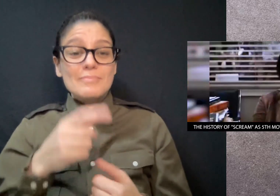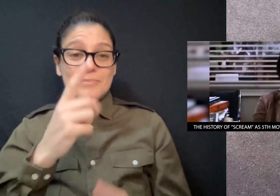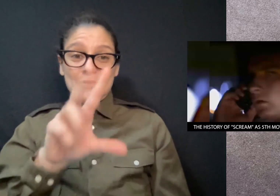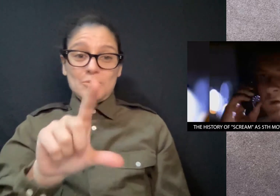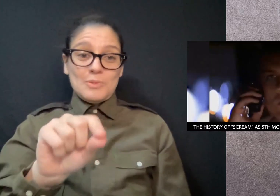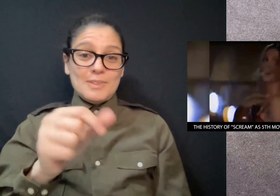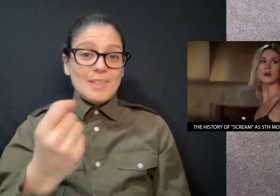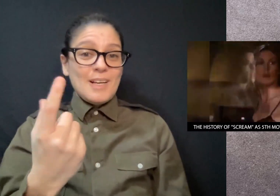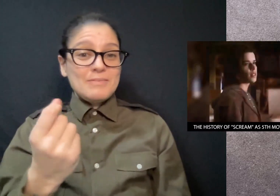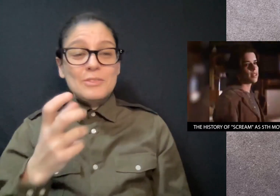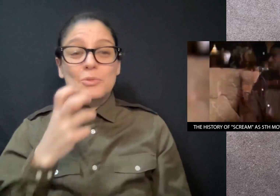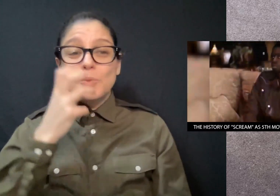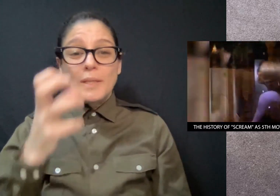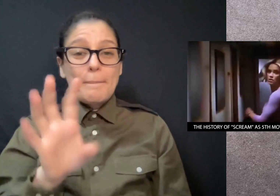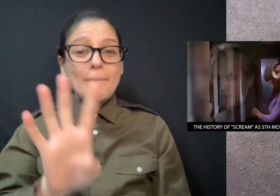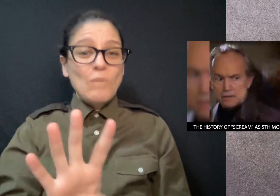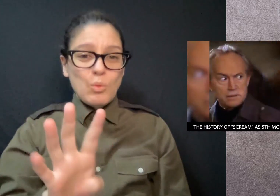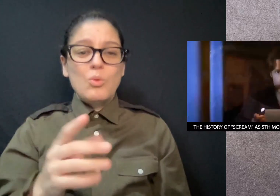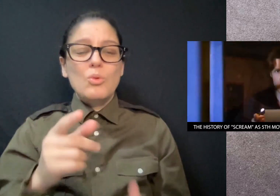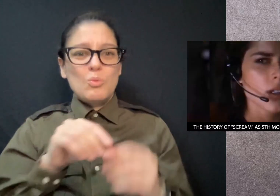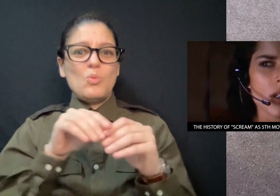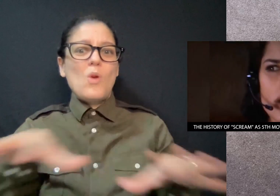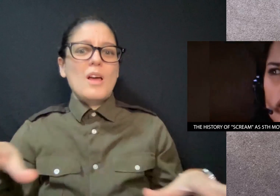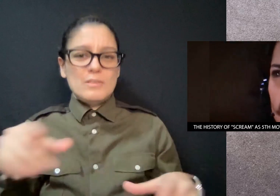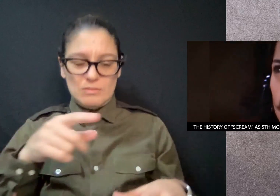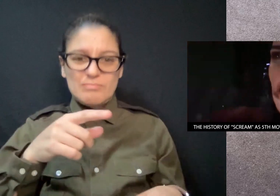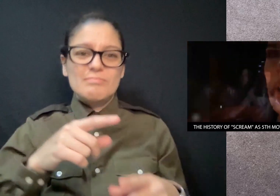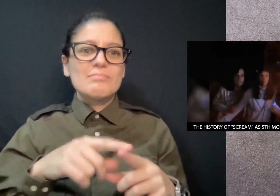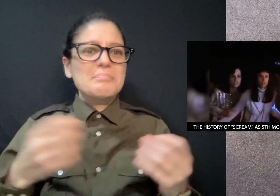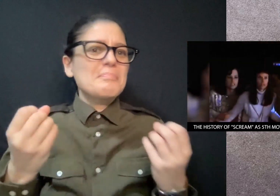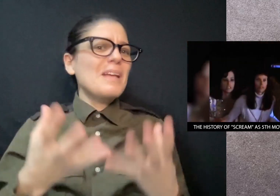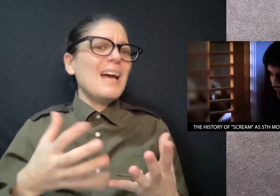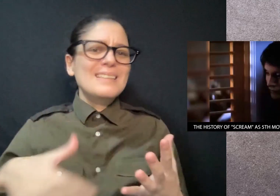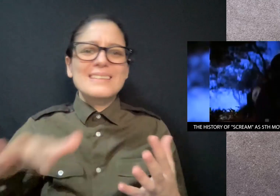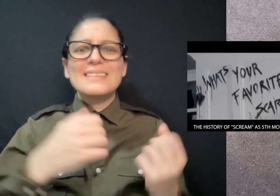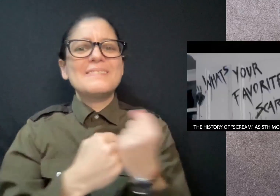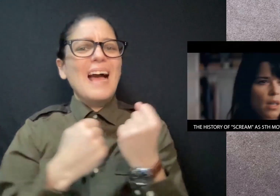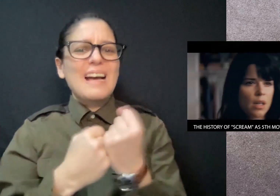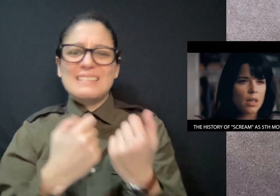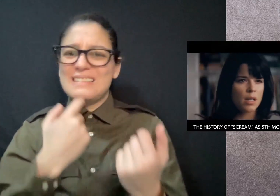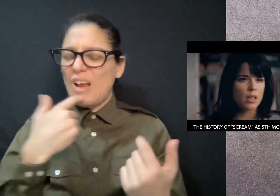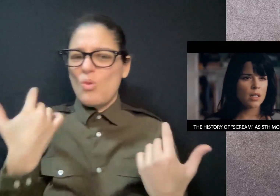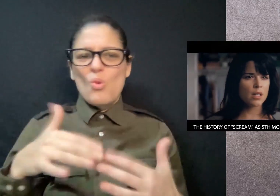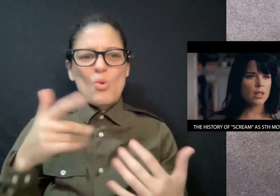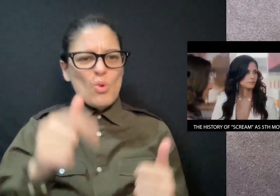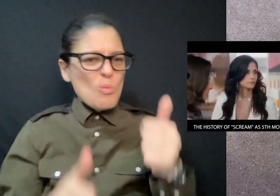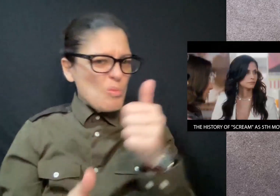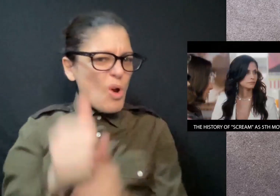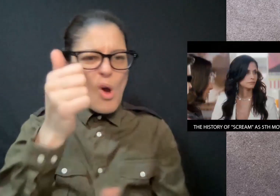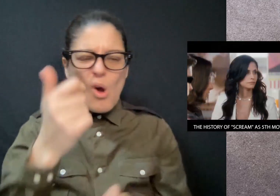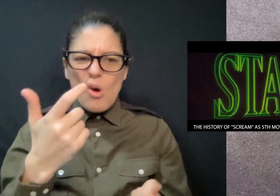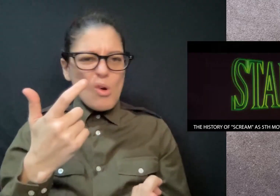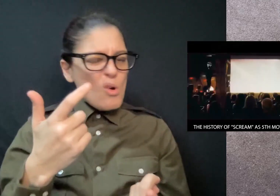Part of the problem is COVID-19 and surging Omicron infections.